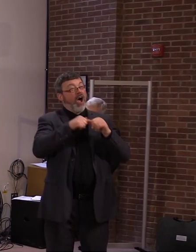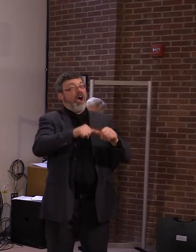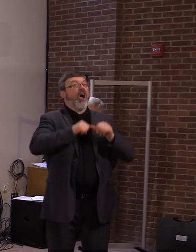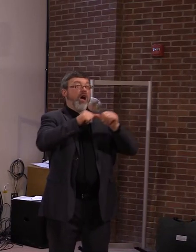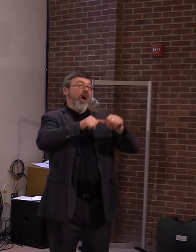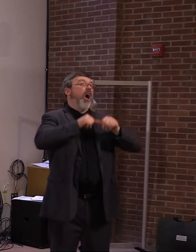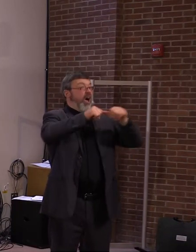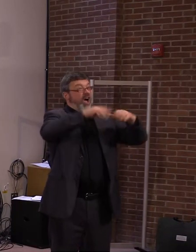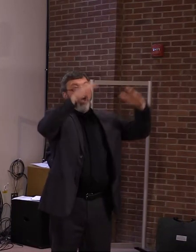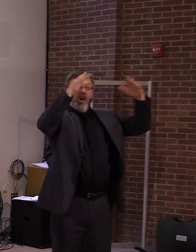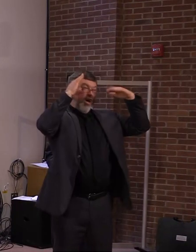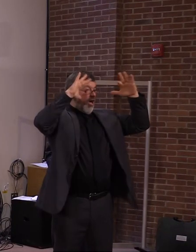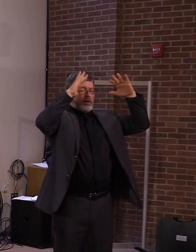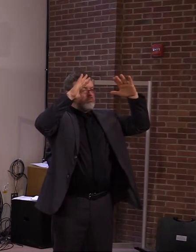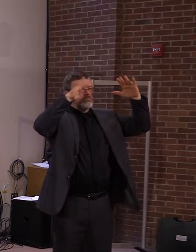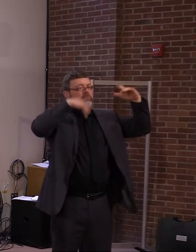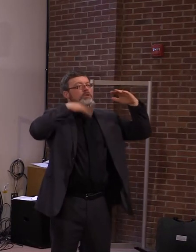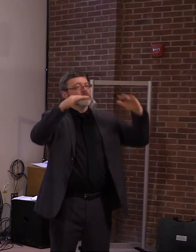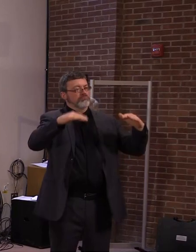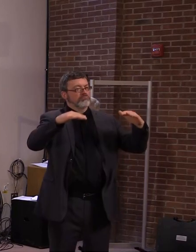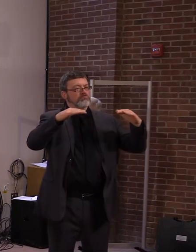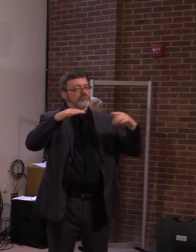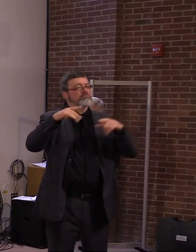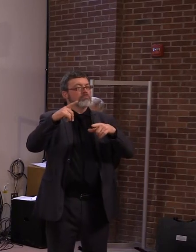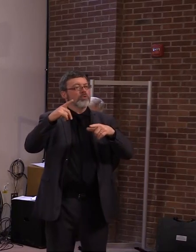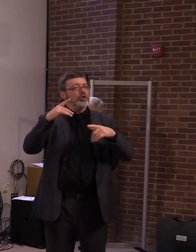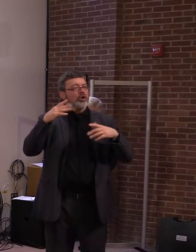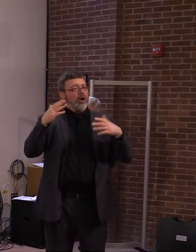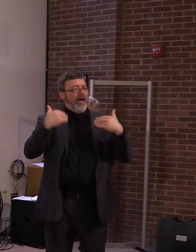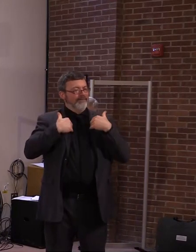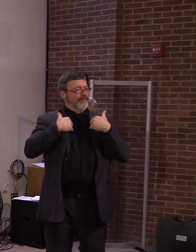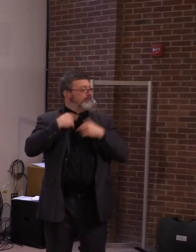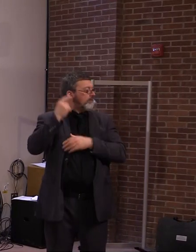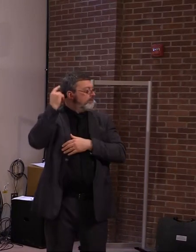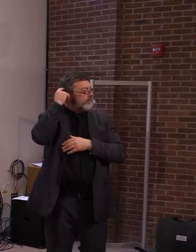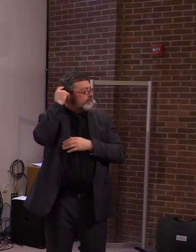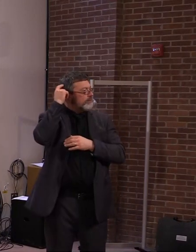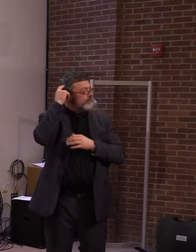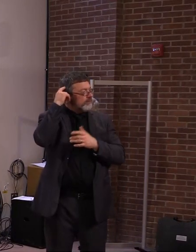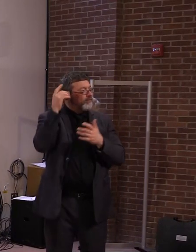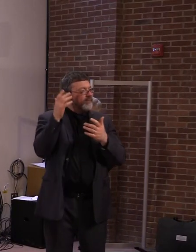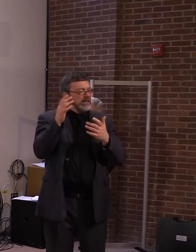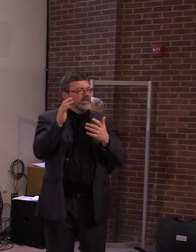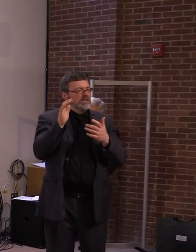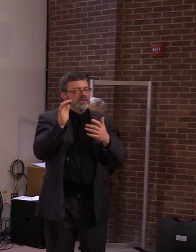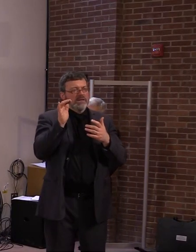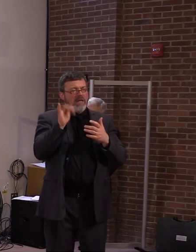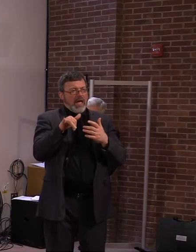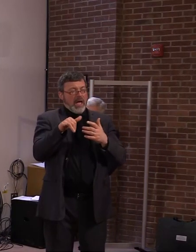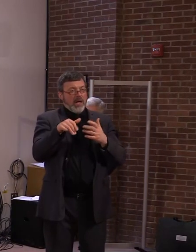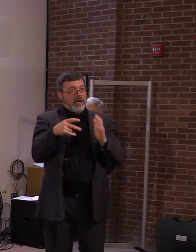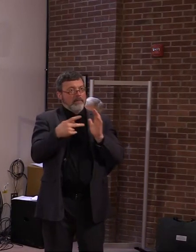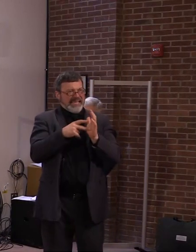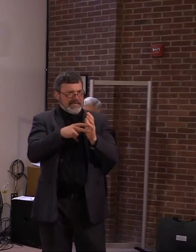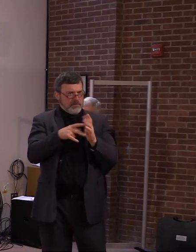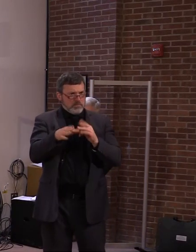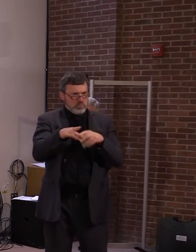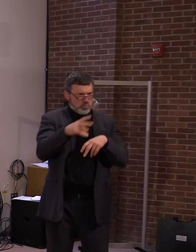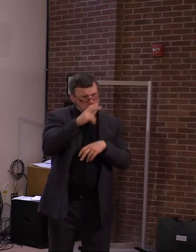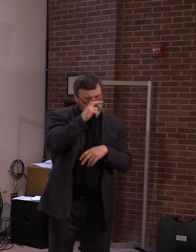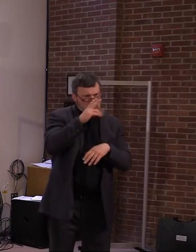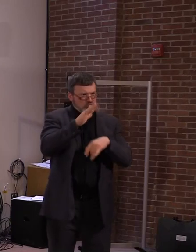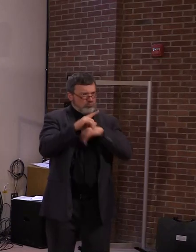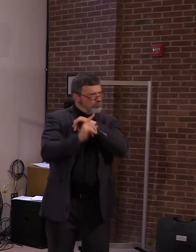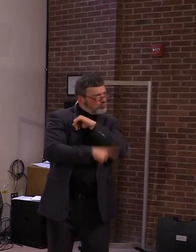data that we normally have, because I think testing of this nature, this rapid testing, is going to be